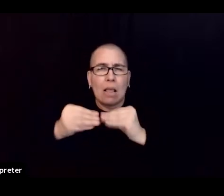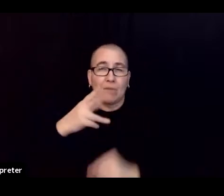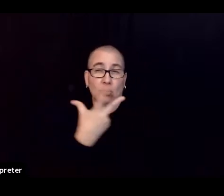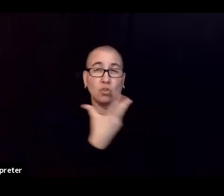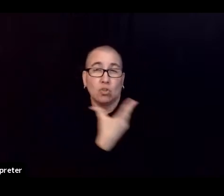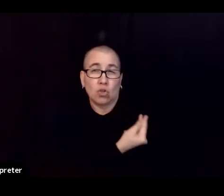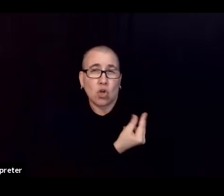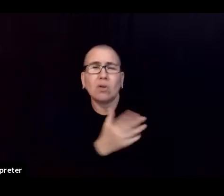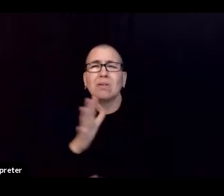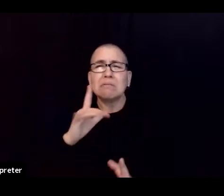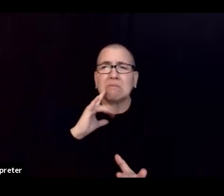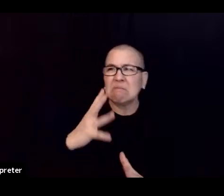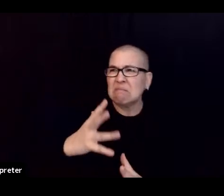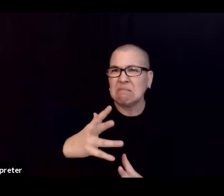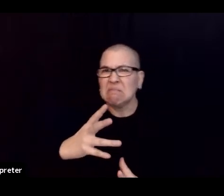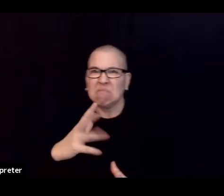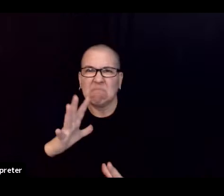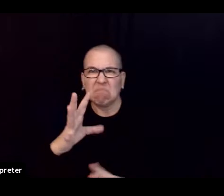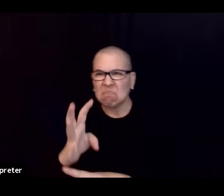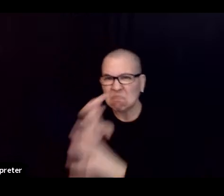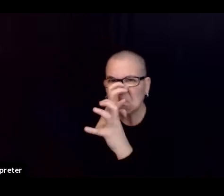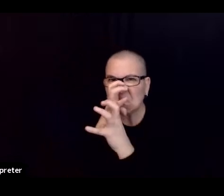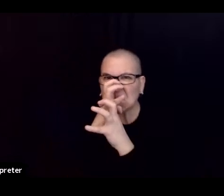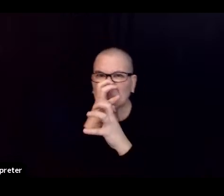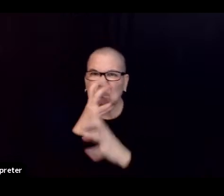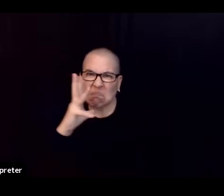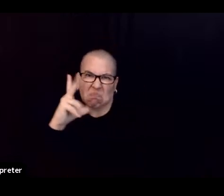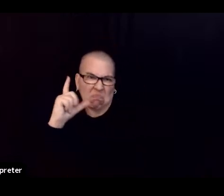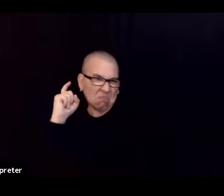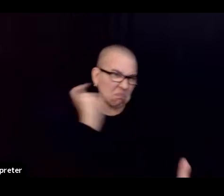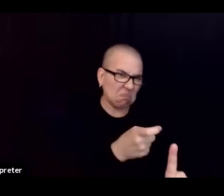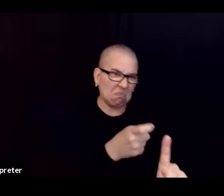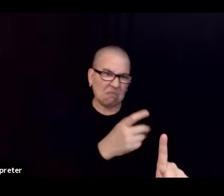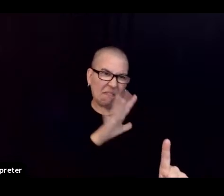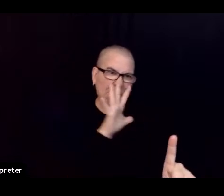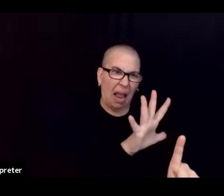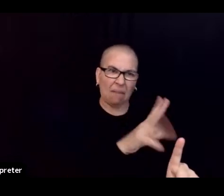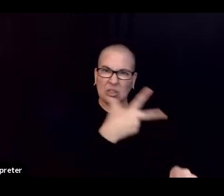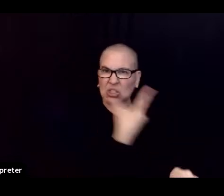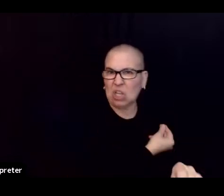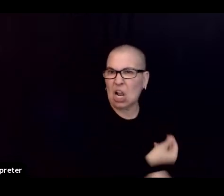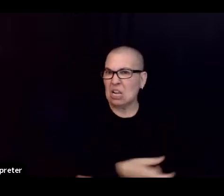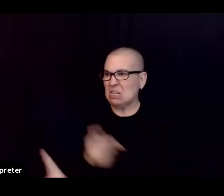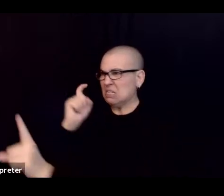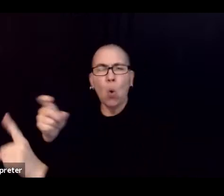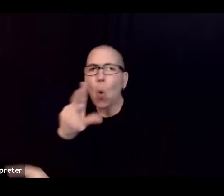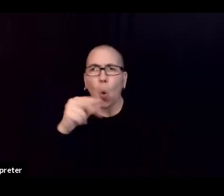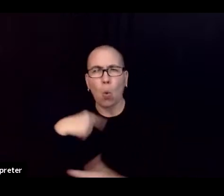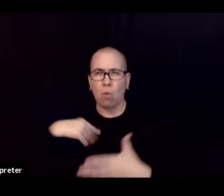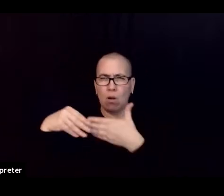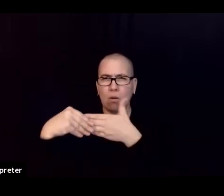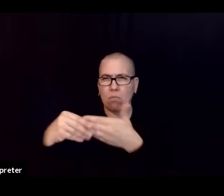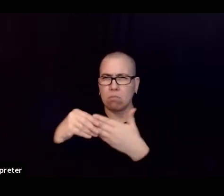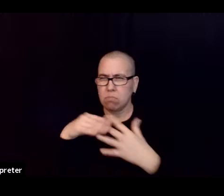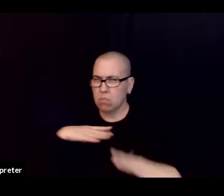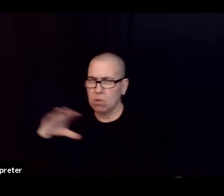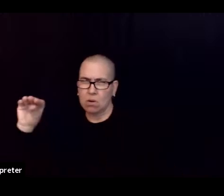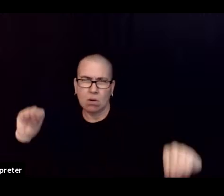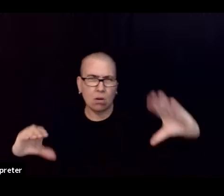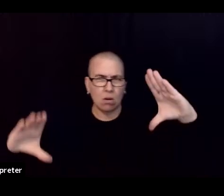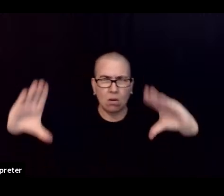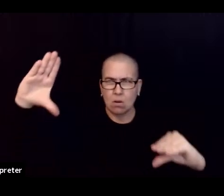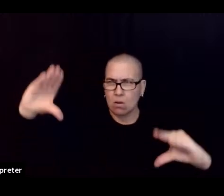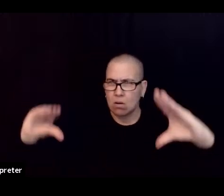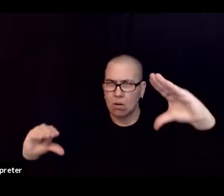as we start to observe the very phenomena that you're describing, with open